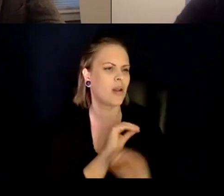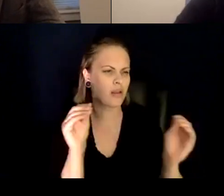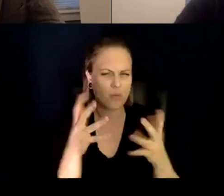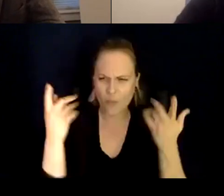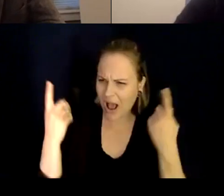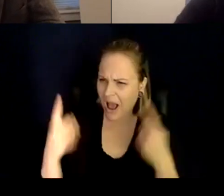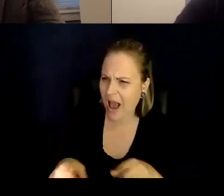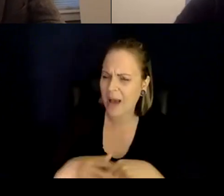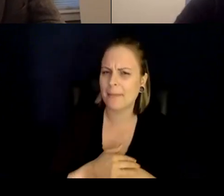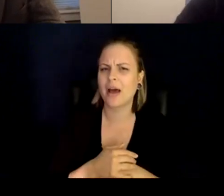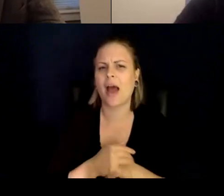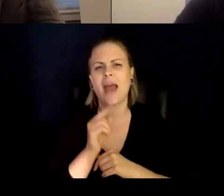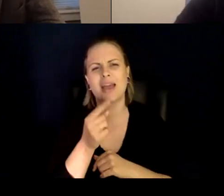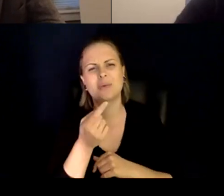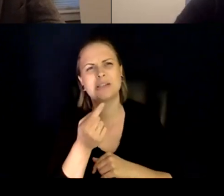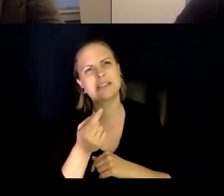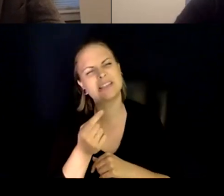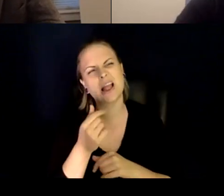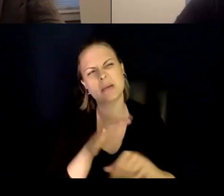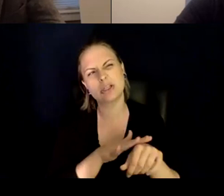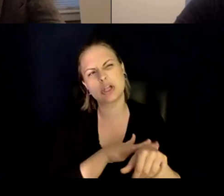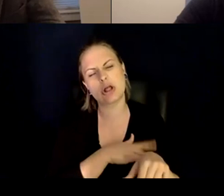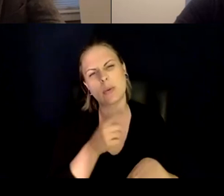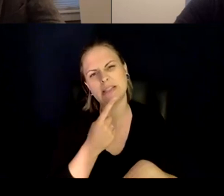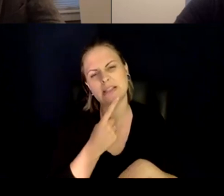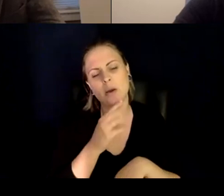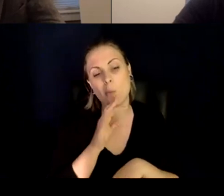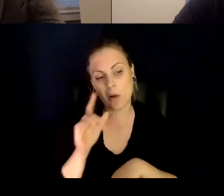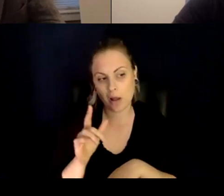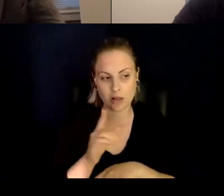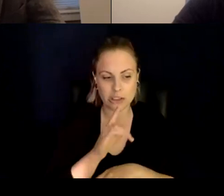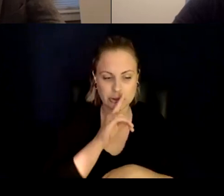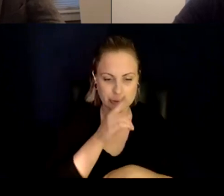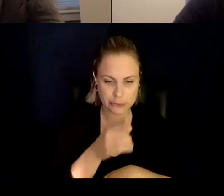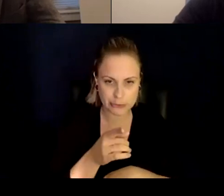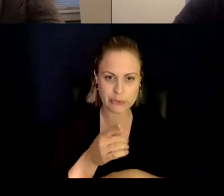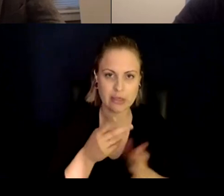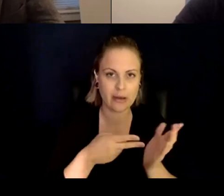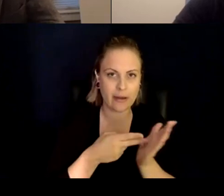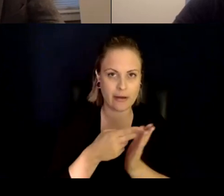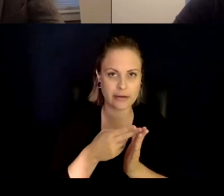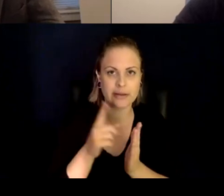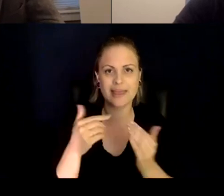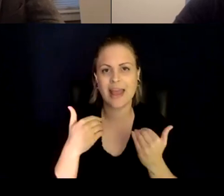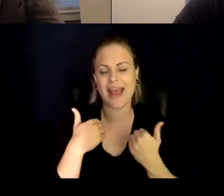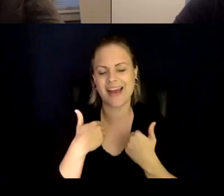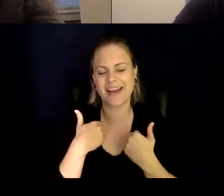said, and he was kind of very slow at this. He said, well, the truth is they had a mini keg